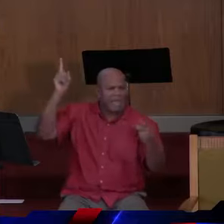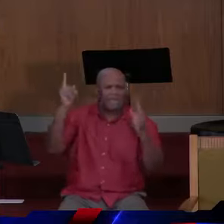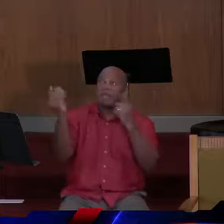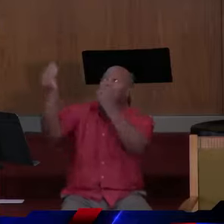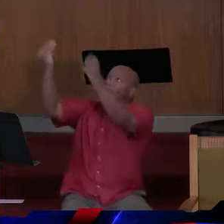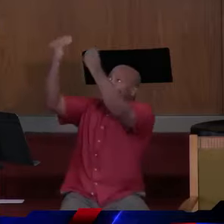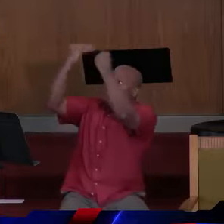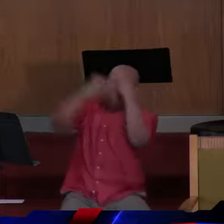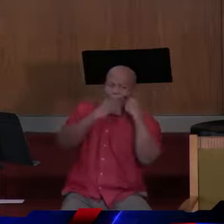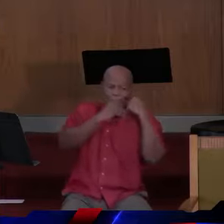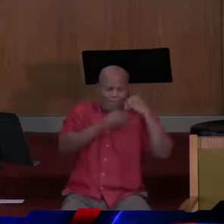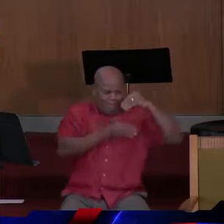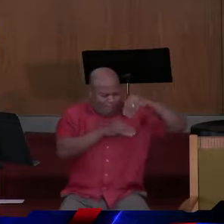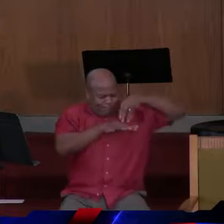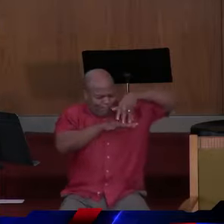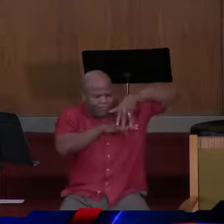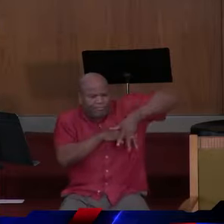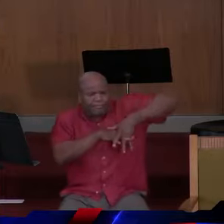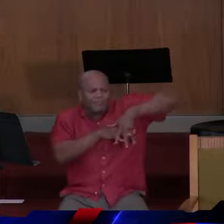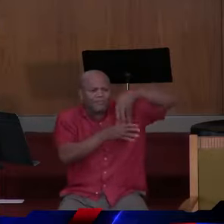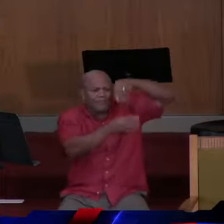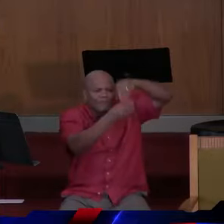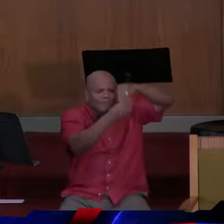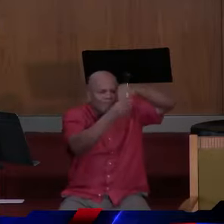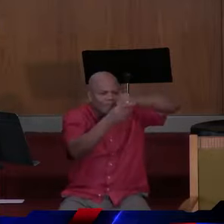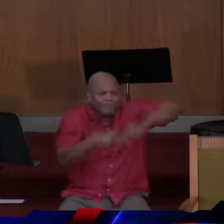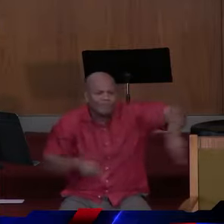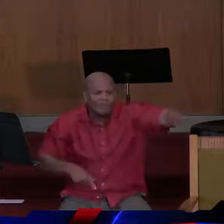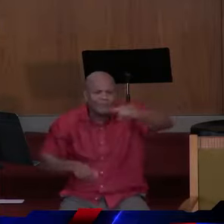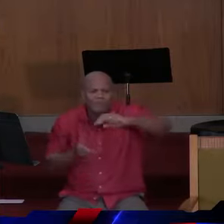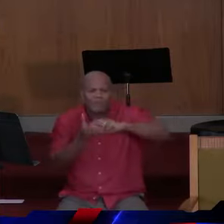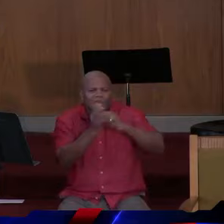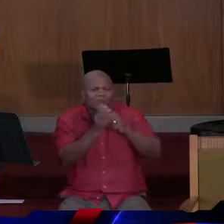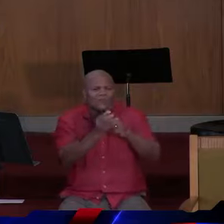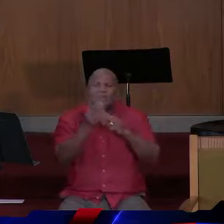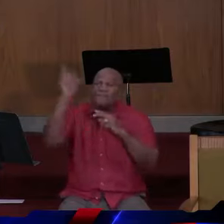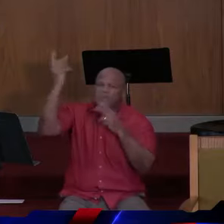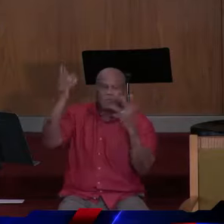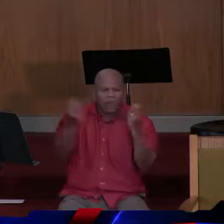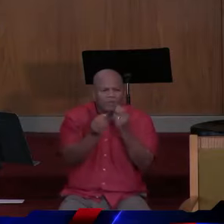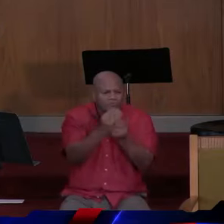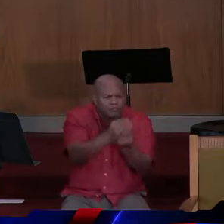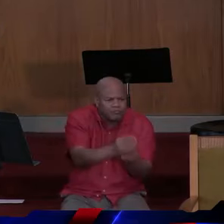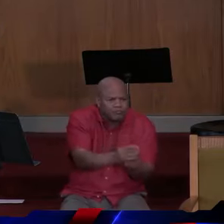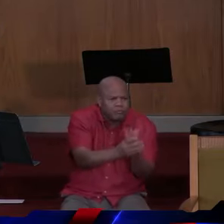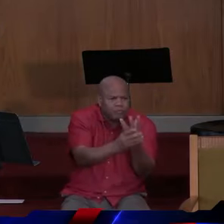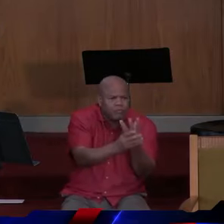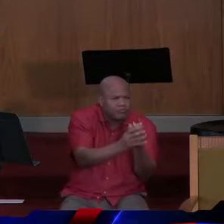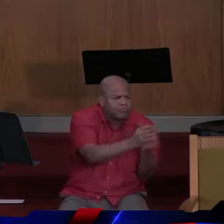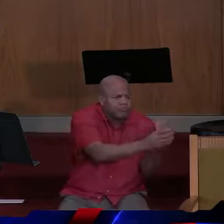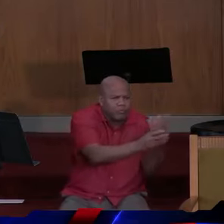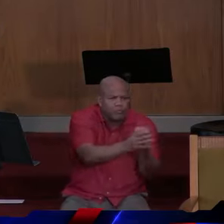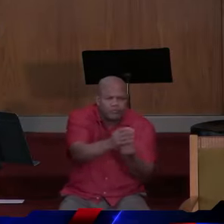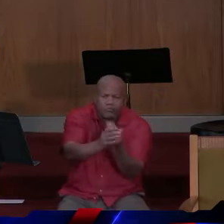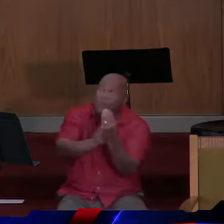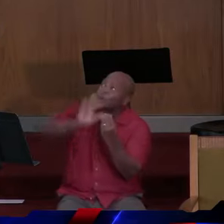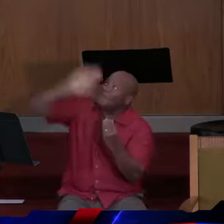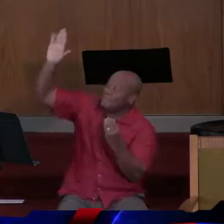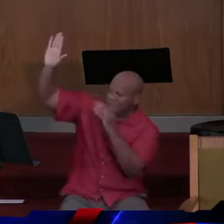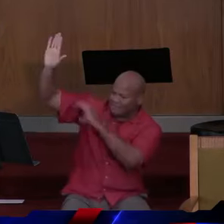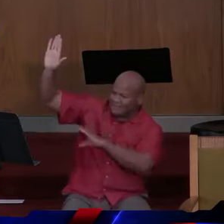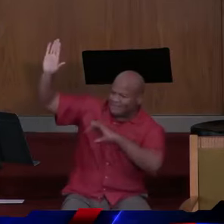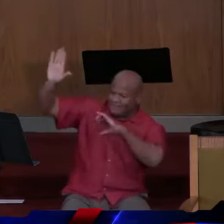planted in you. That is to say, he's trying to cultivate his character in